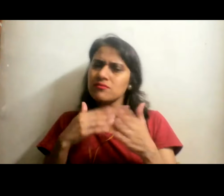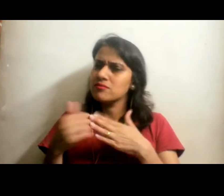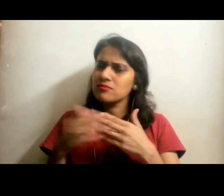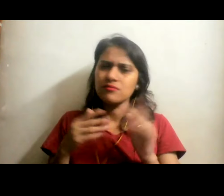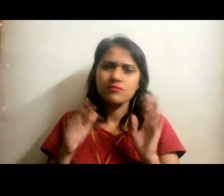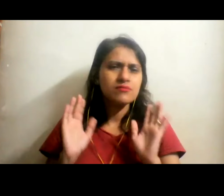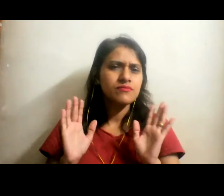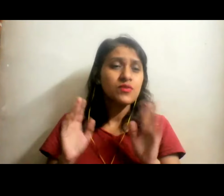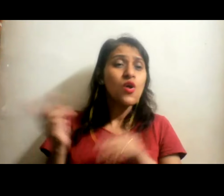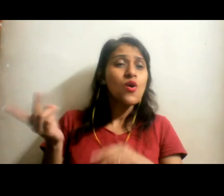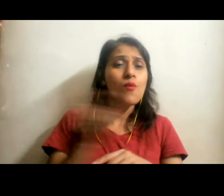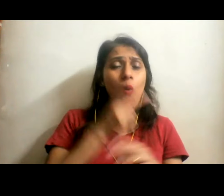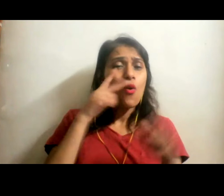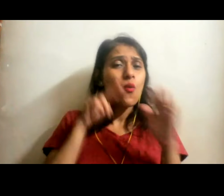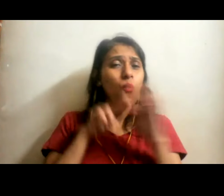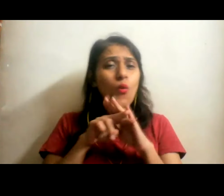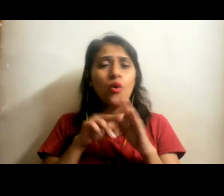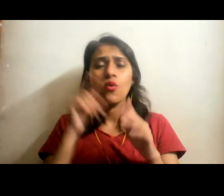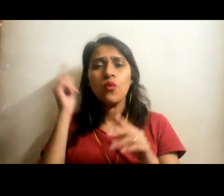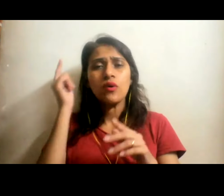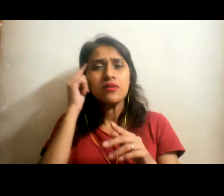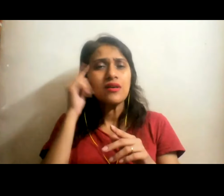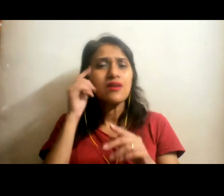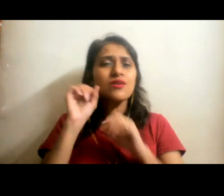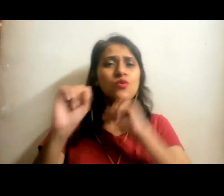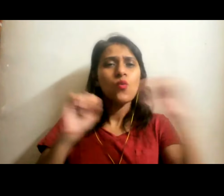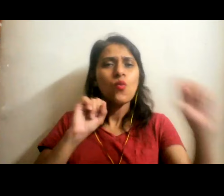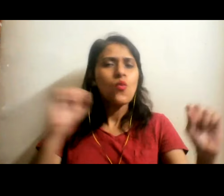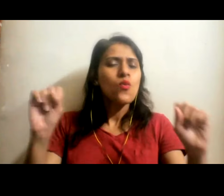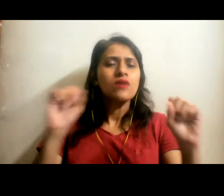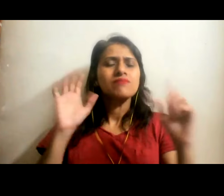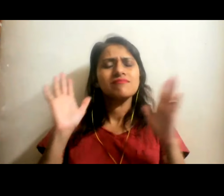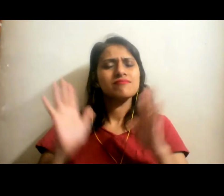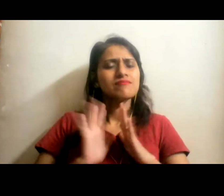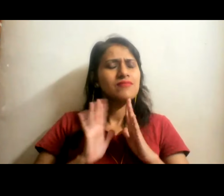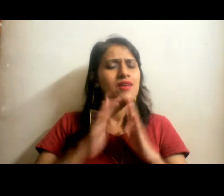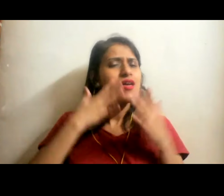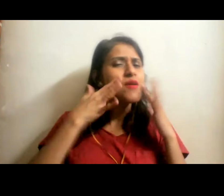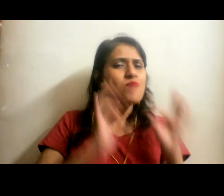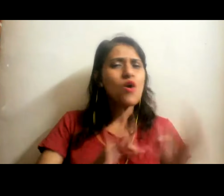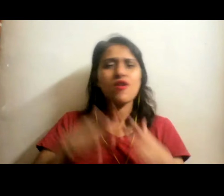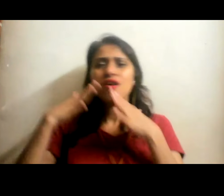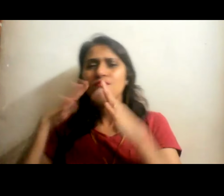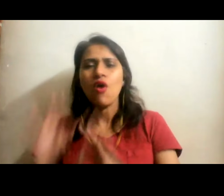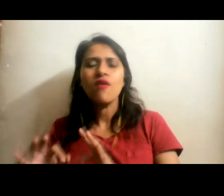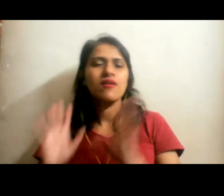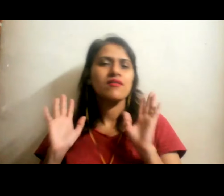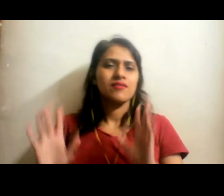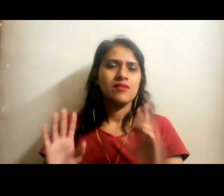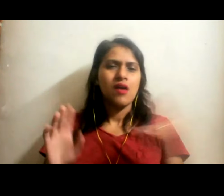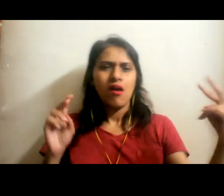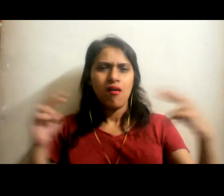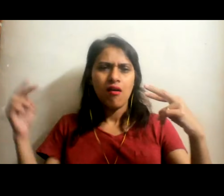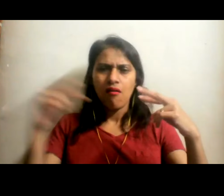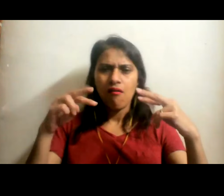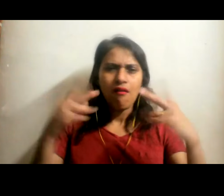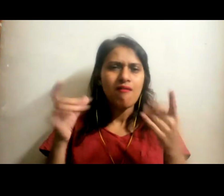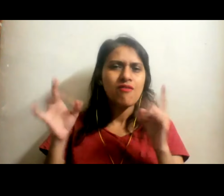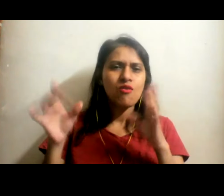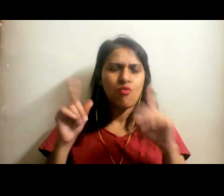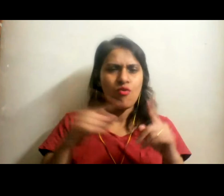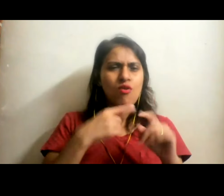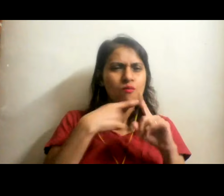the views are actually important. Okay, both perspectives are important. Both perspectives have their own pros and cons.